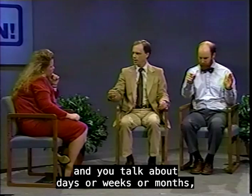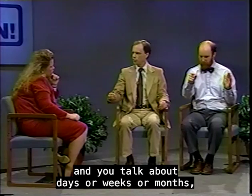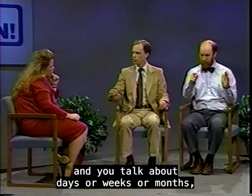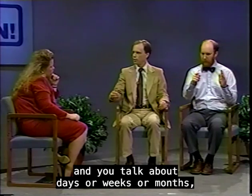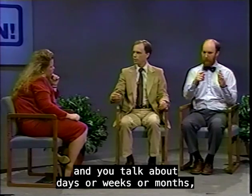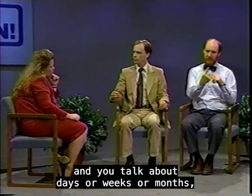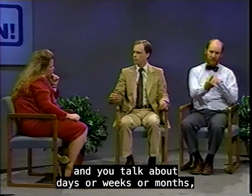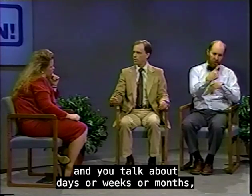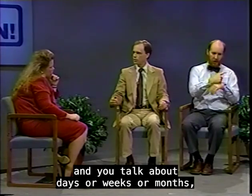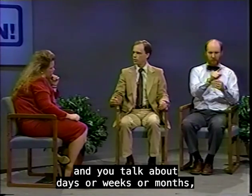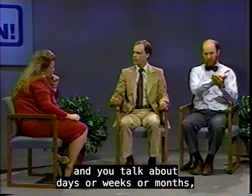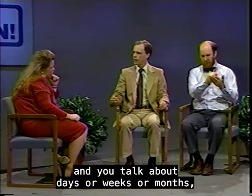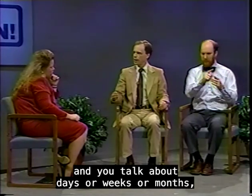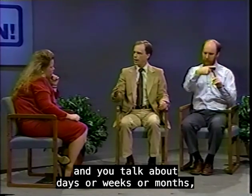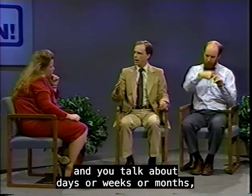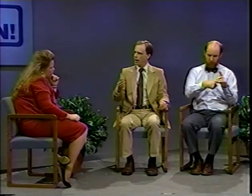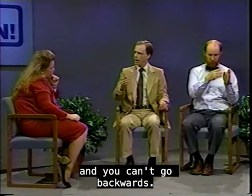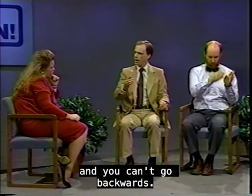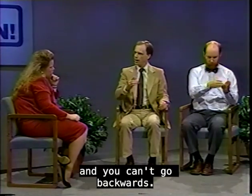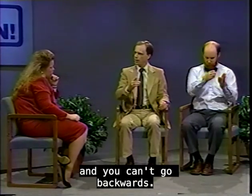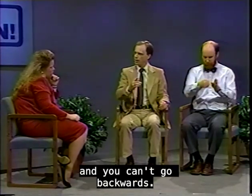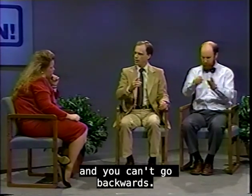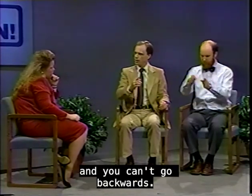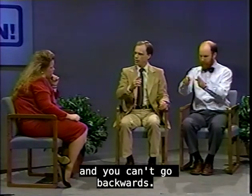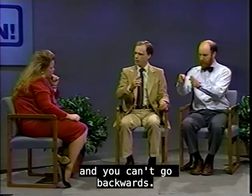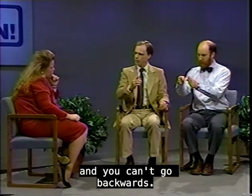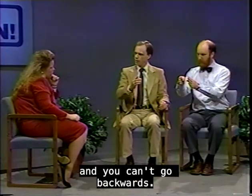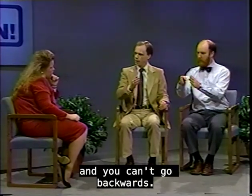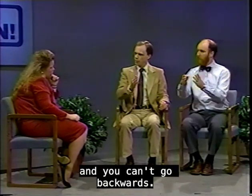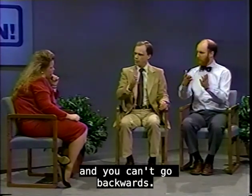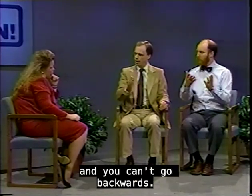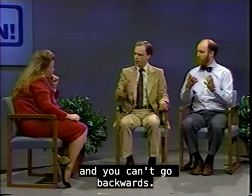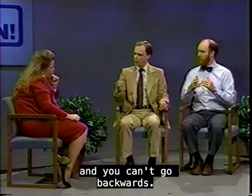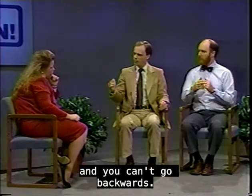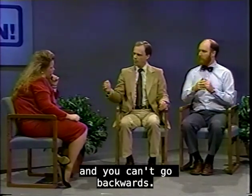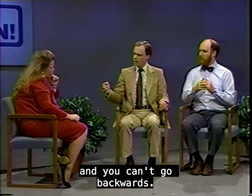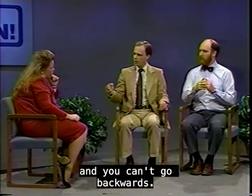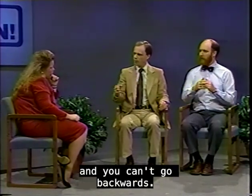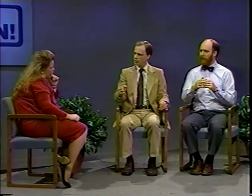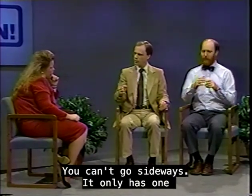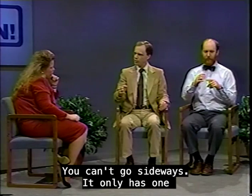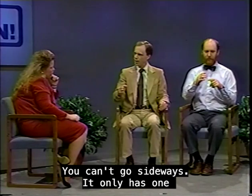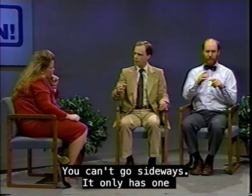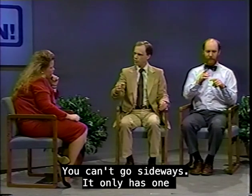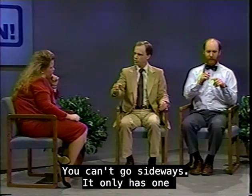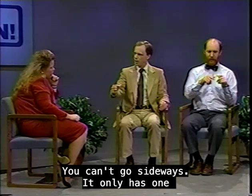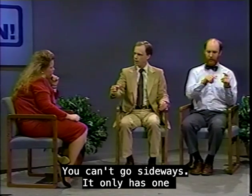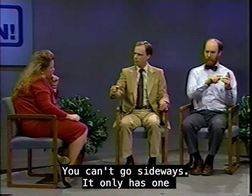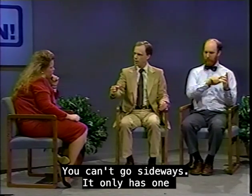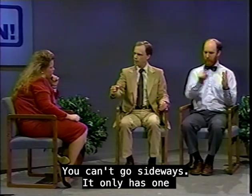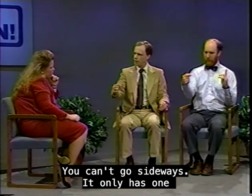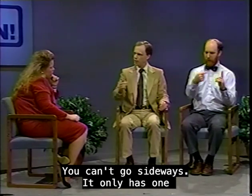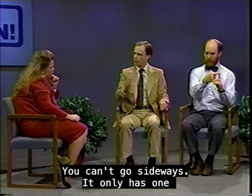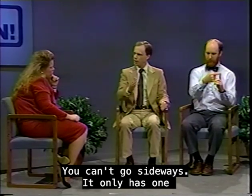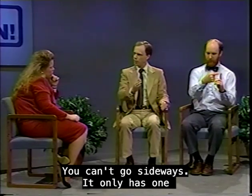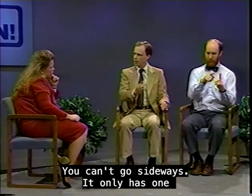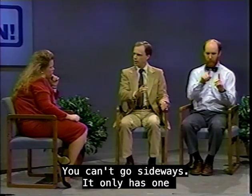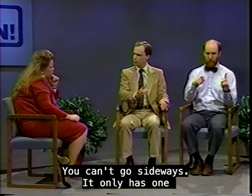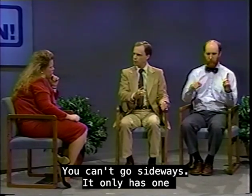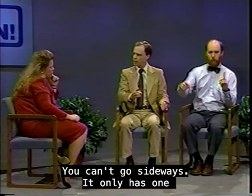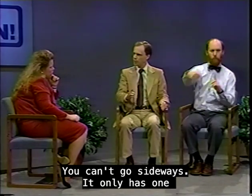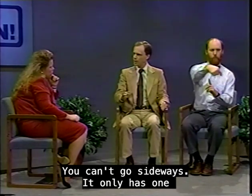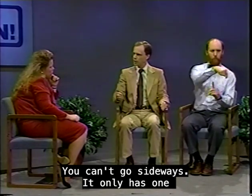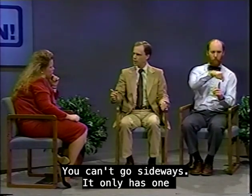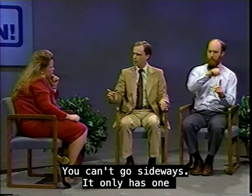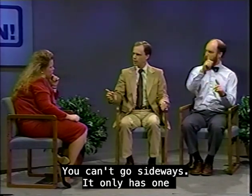about days or weeks or months. And you can't go backwards, you can't go sideways. It only